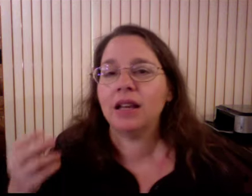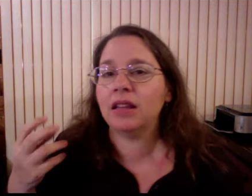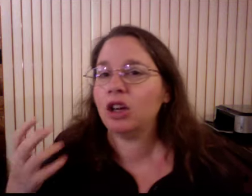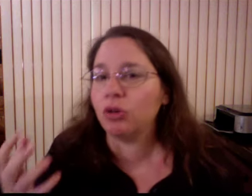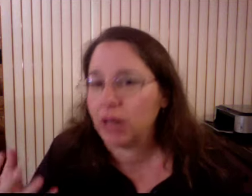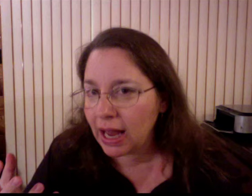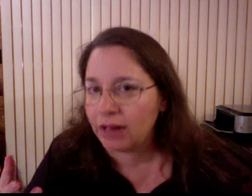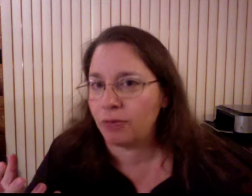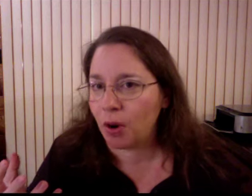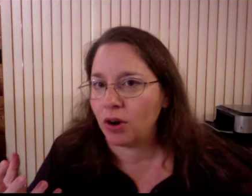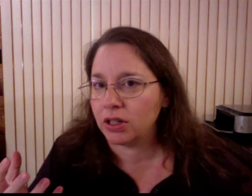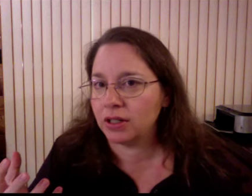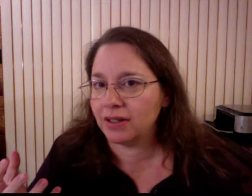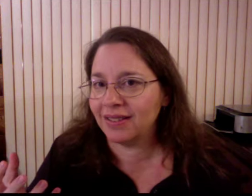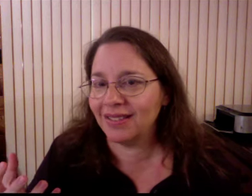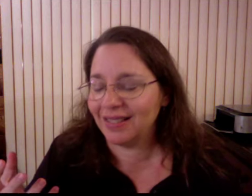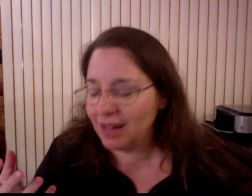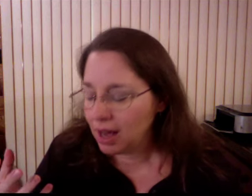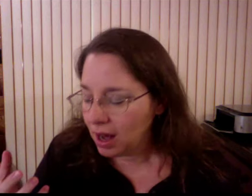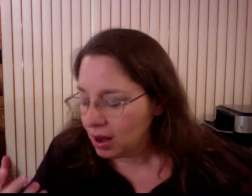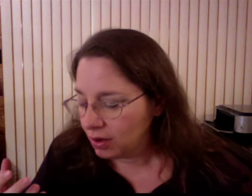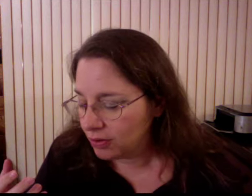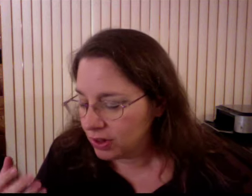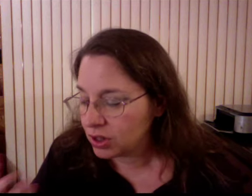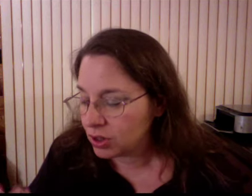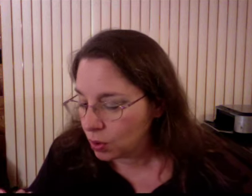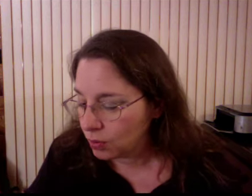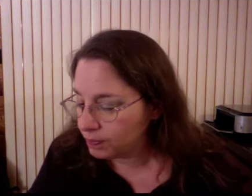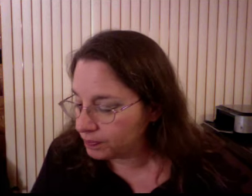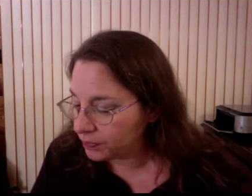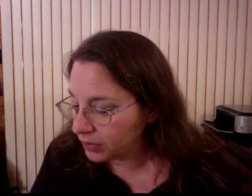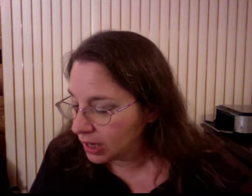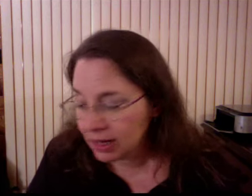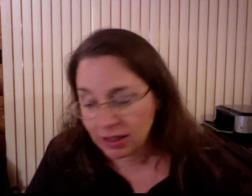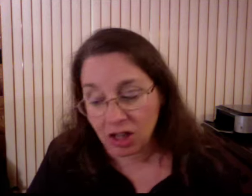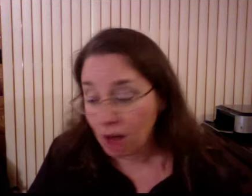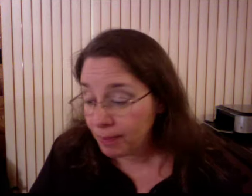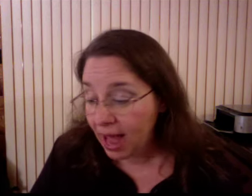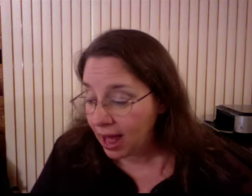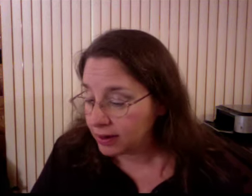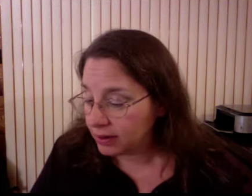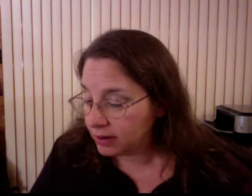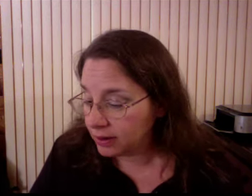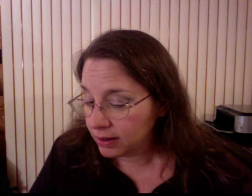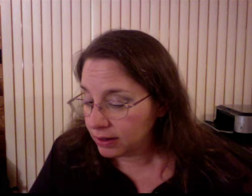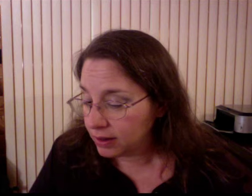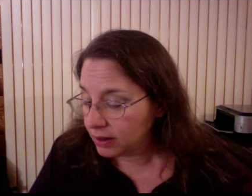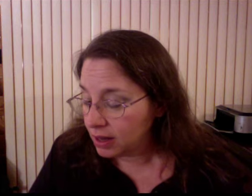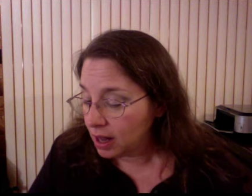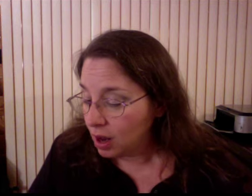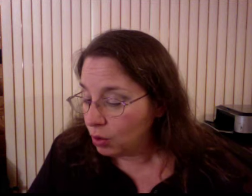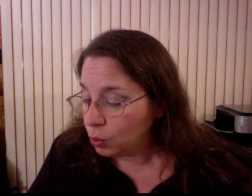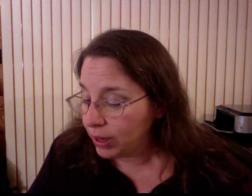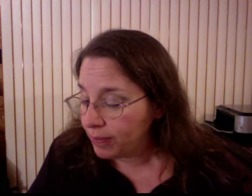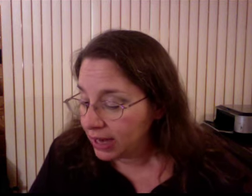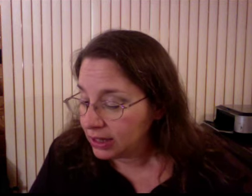the creative part of the soul. It's not bad. We mainly